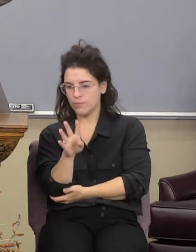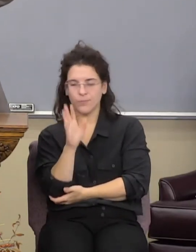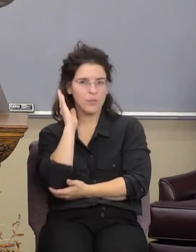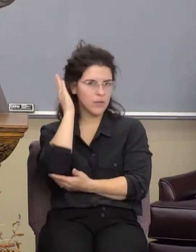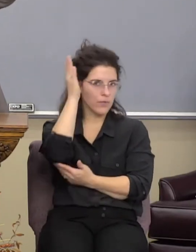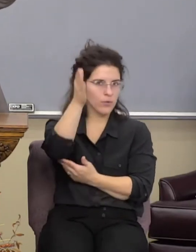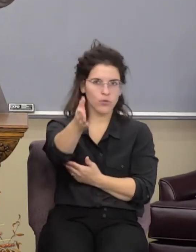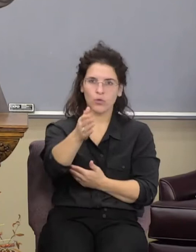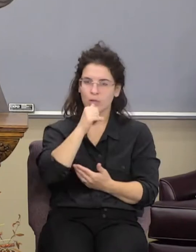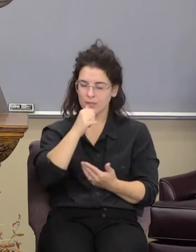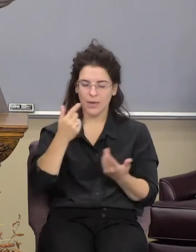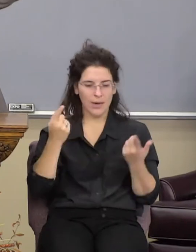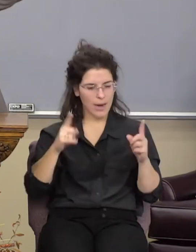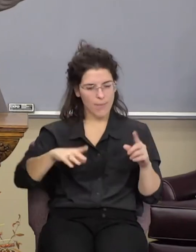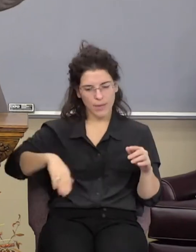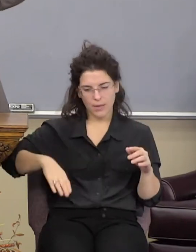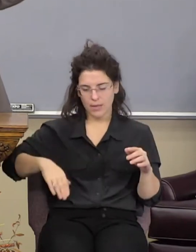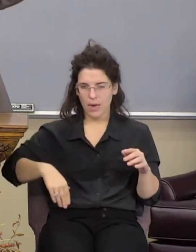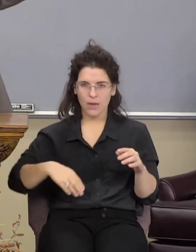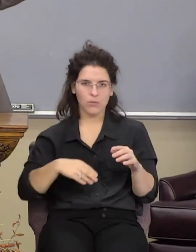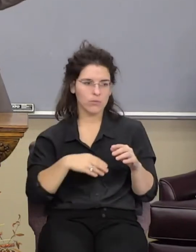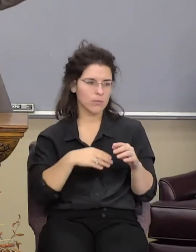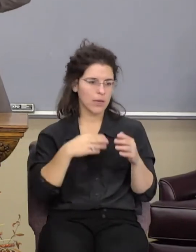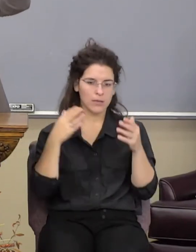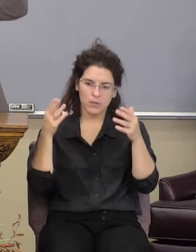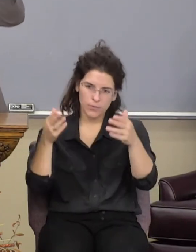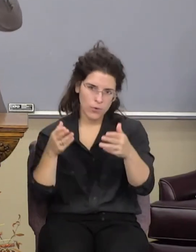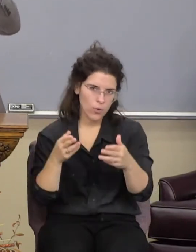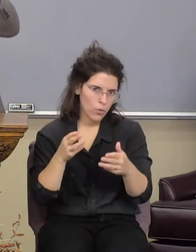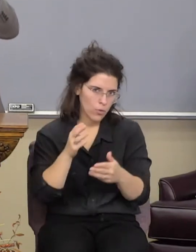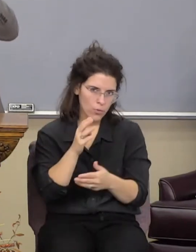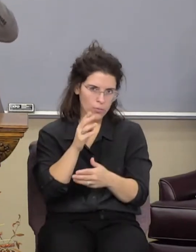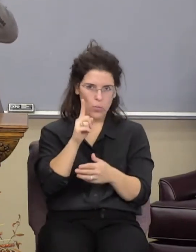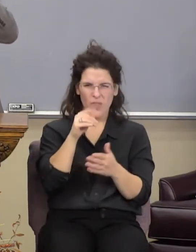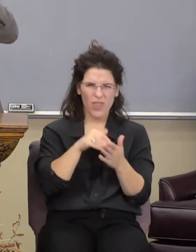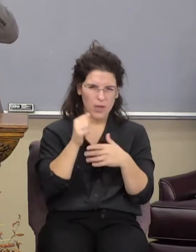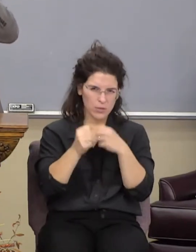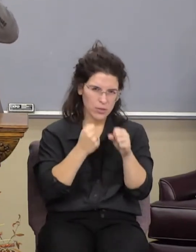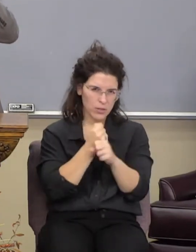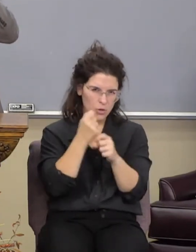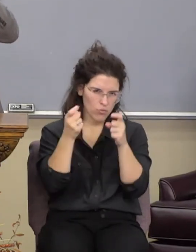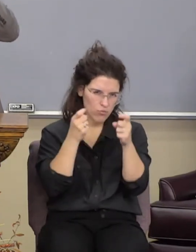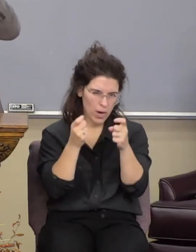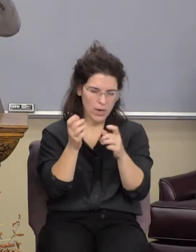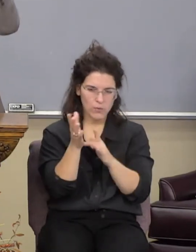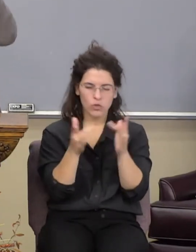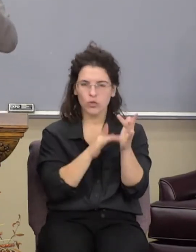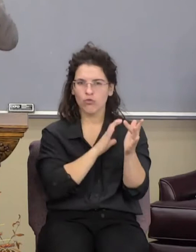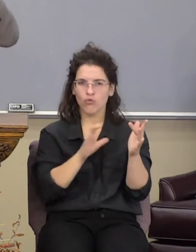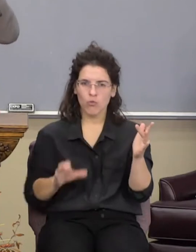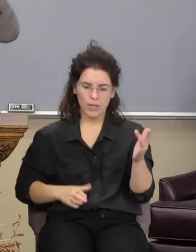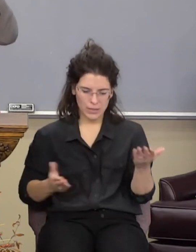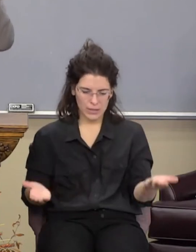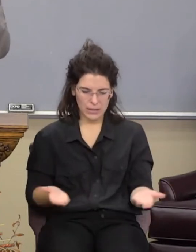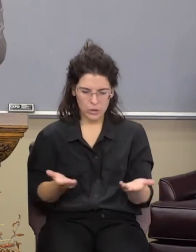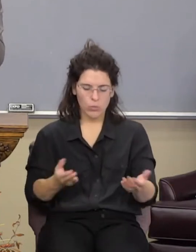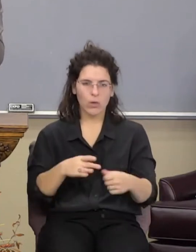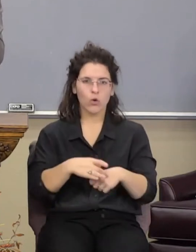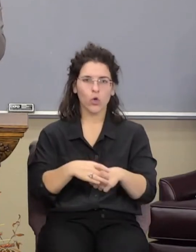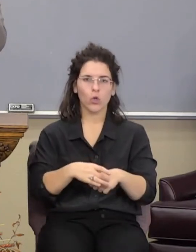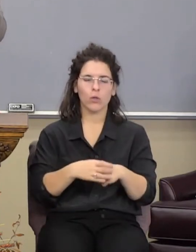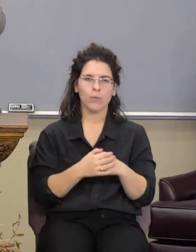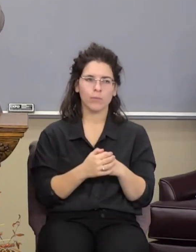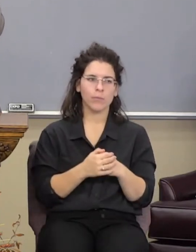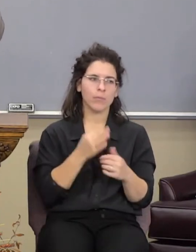future. It has as its focus the millennial reign of Jesus Christ on the earth, okay? In fact, the